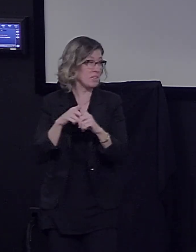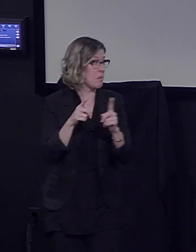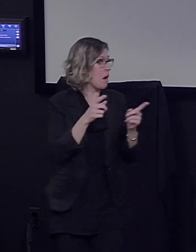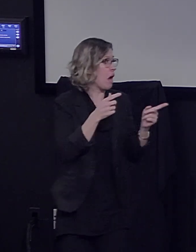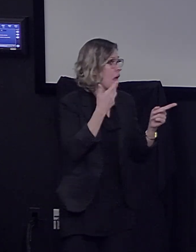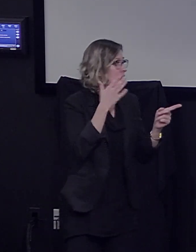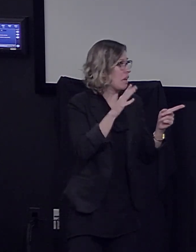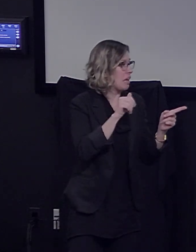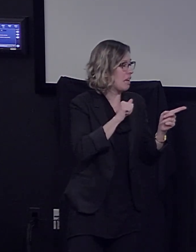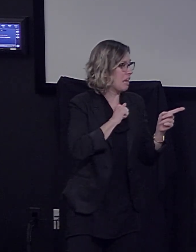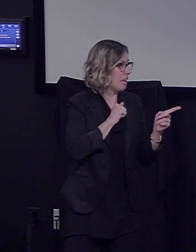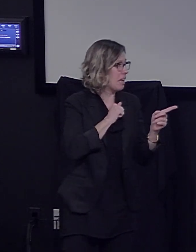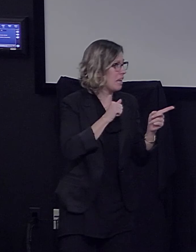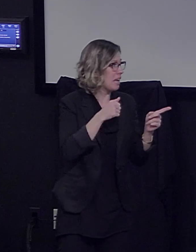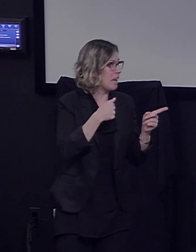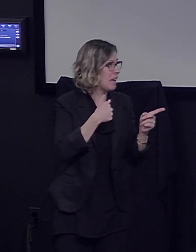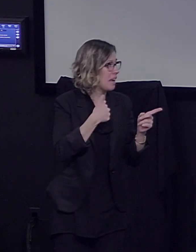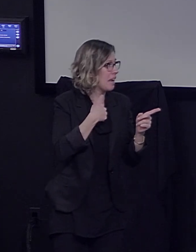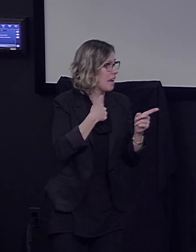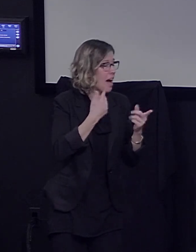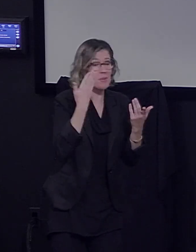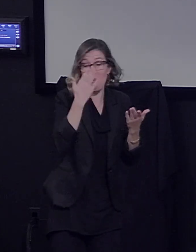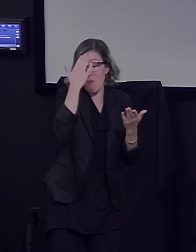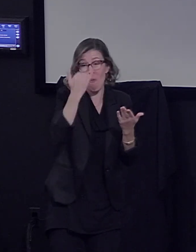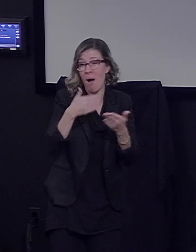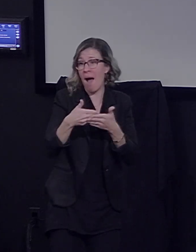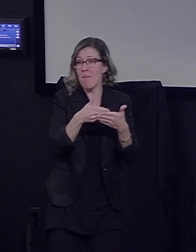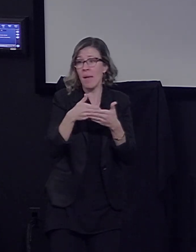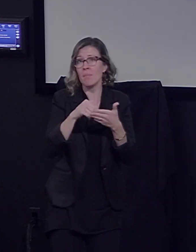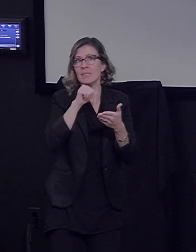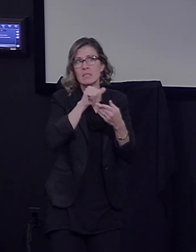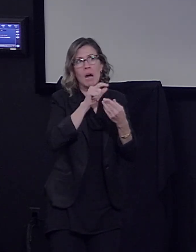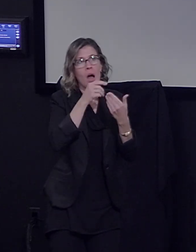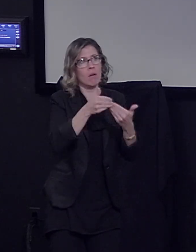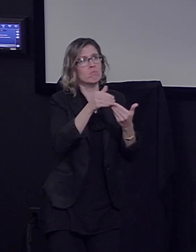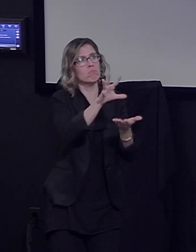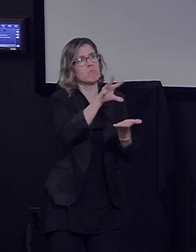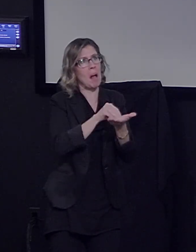thought why the children cannot say mama, mama, mama.